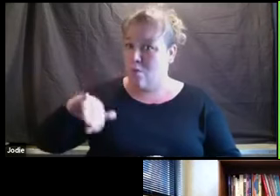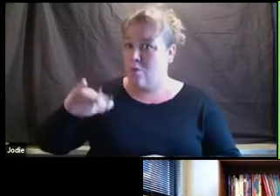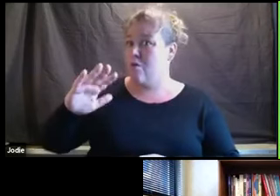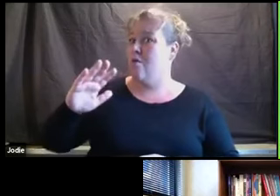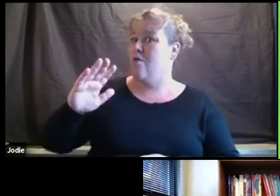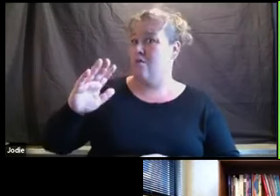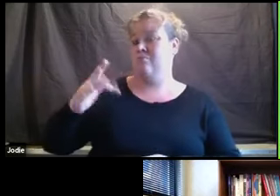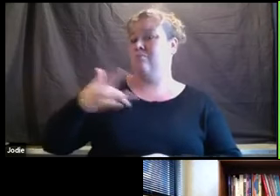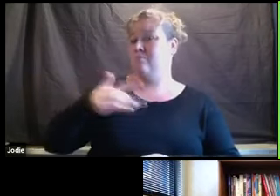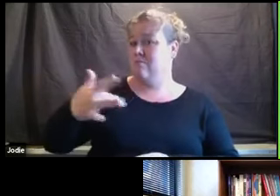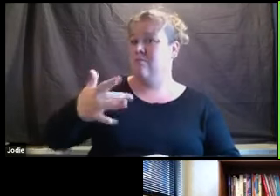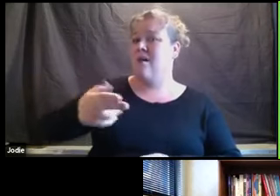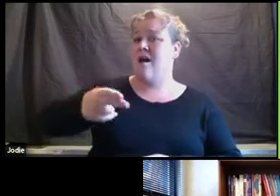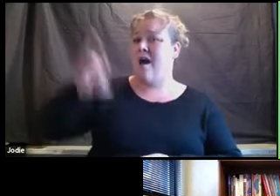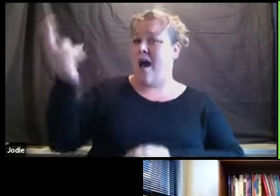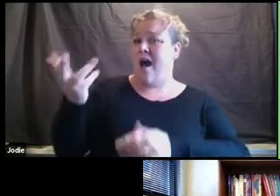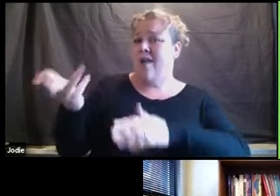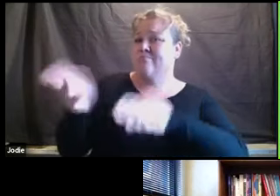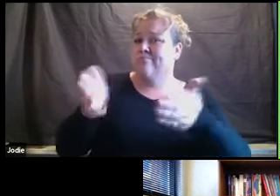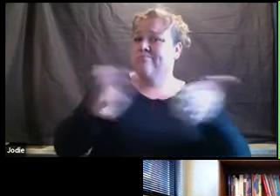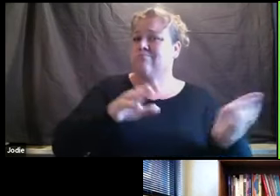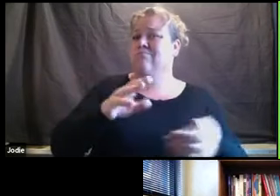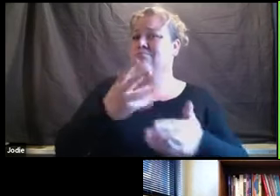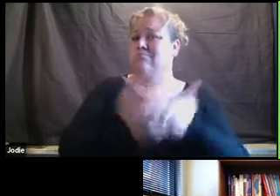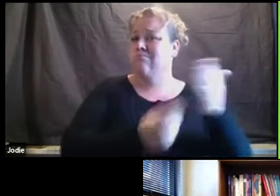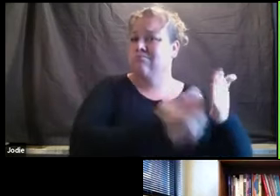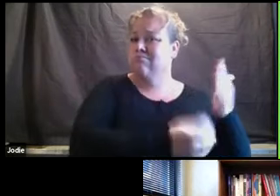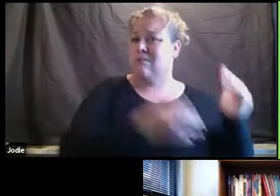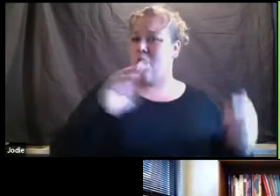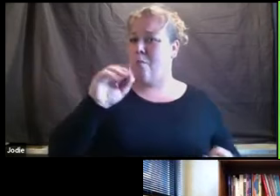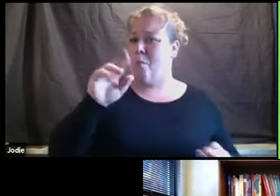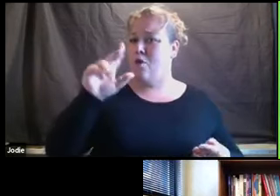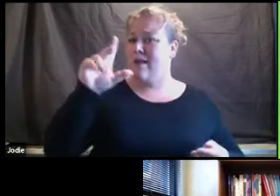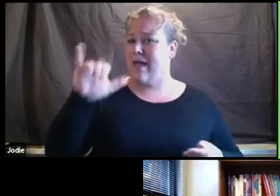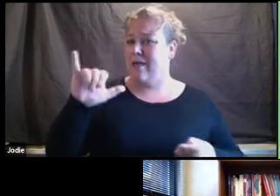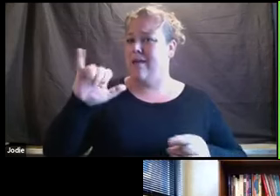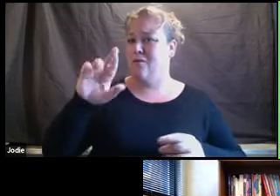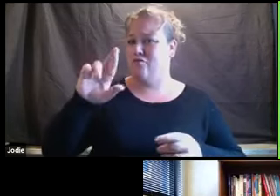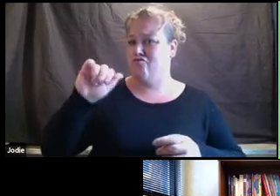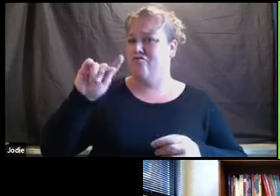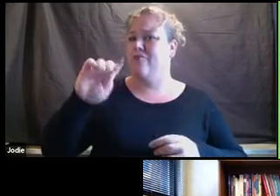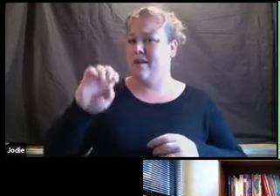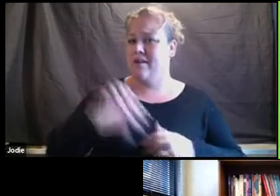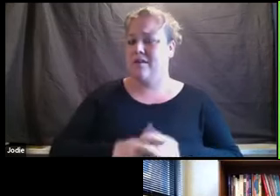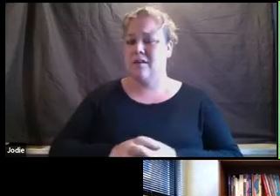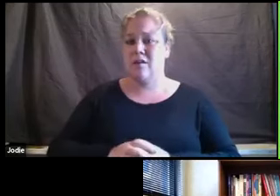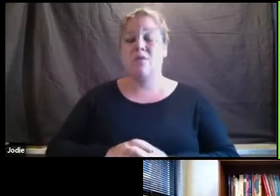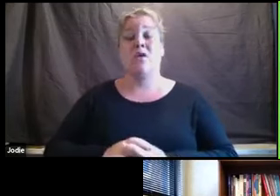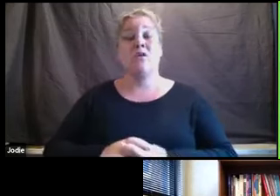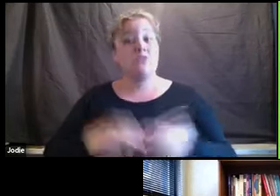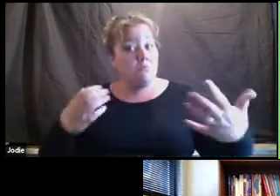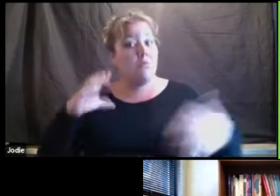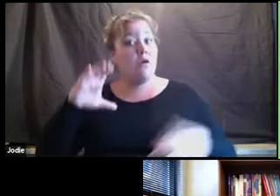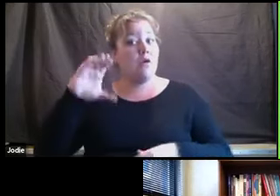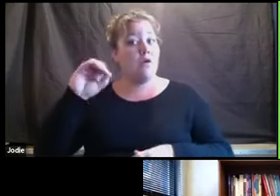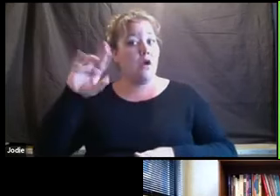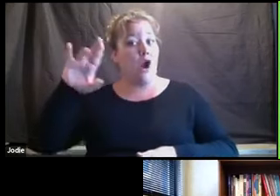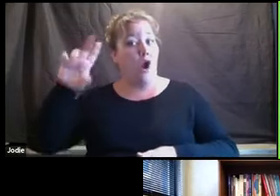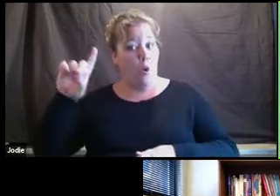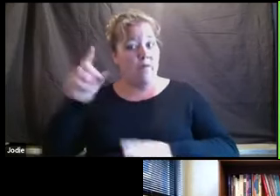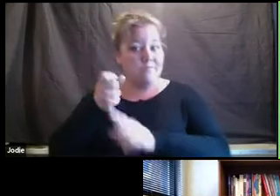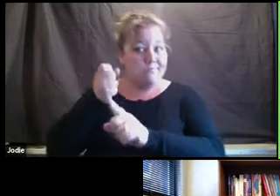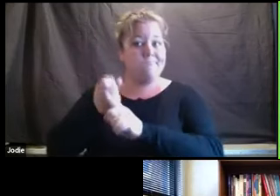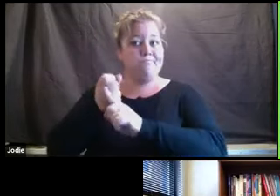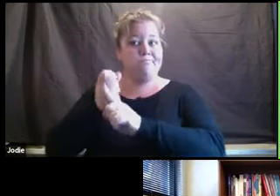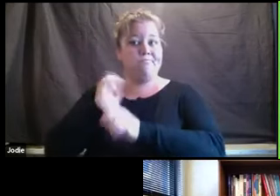facility. So since COVID hit our community, I've been working within Gundersen and alongside our local